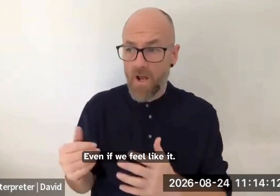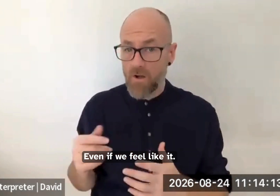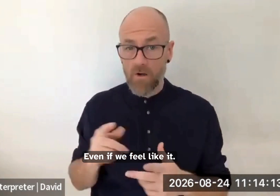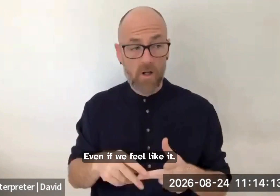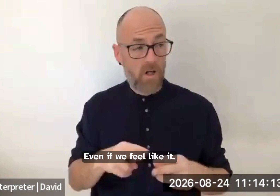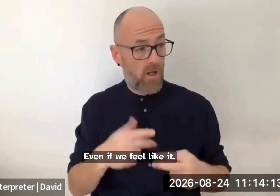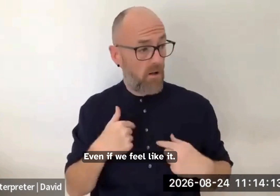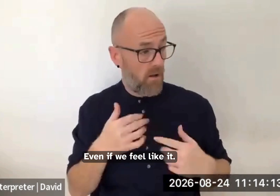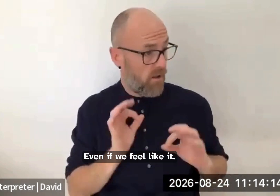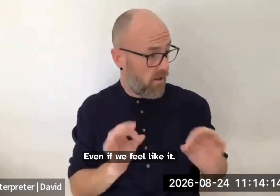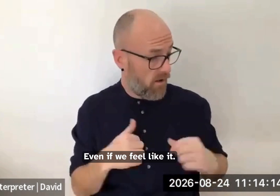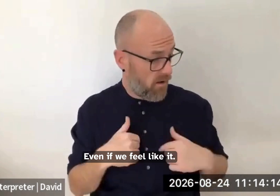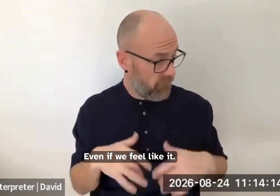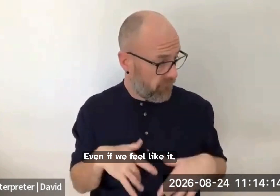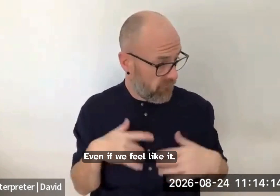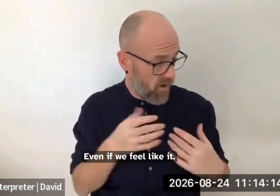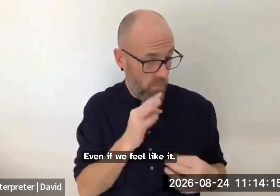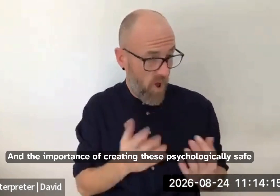imposters, even if we feel like it.